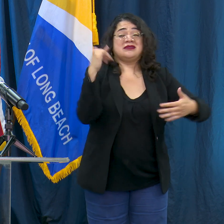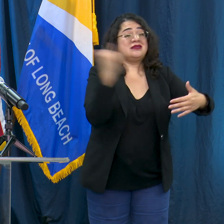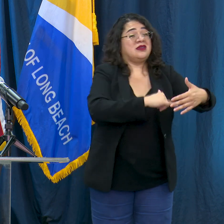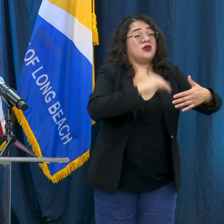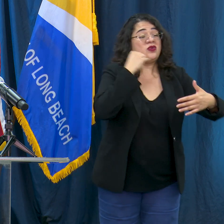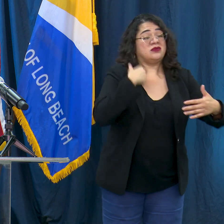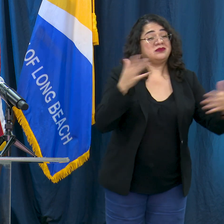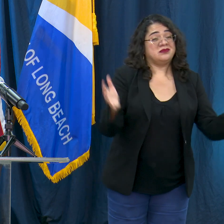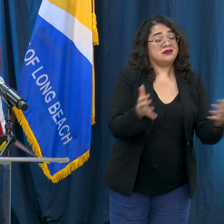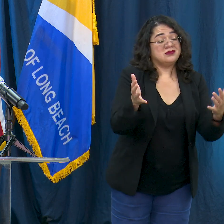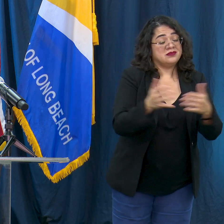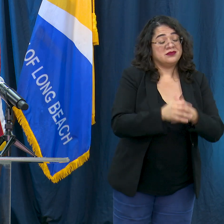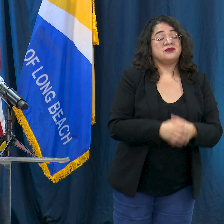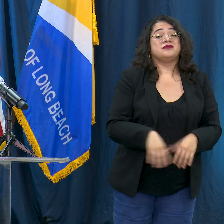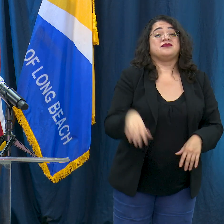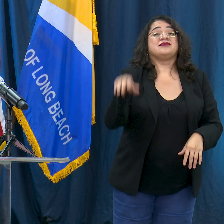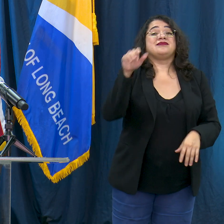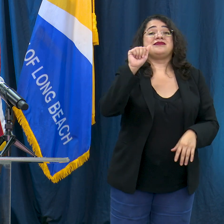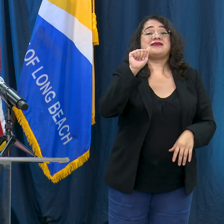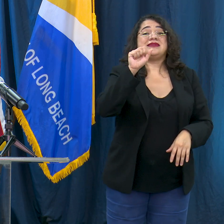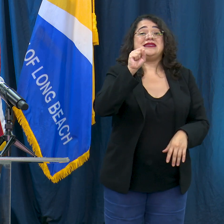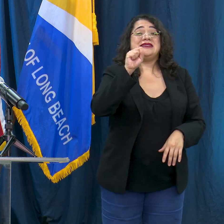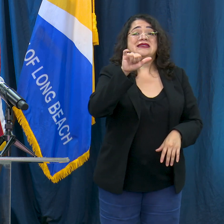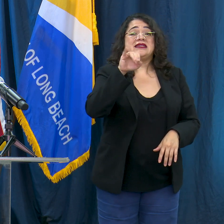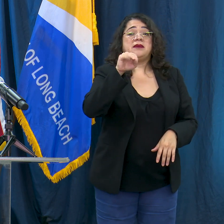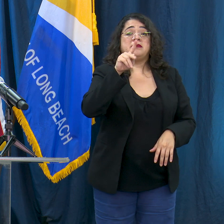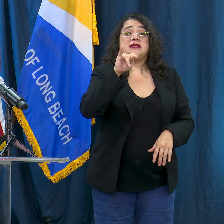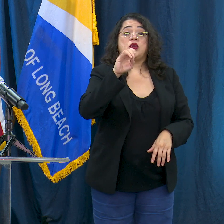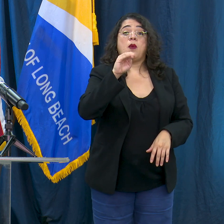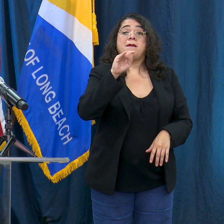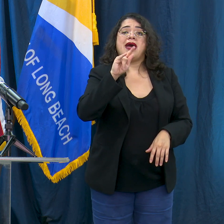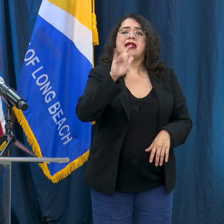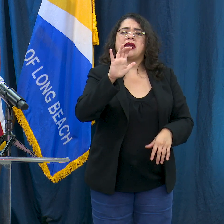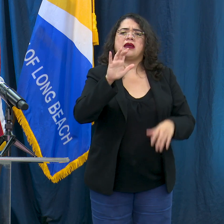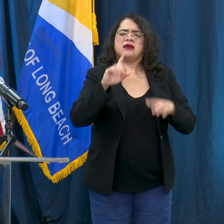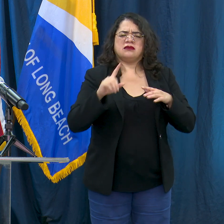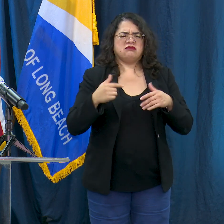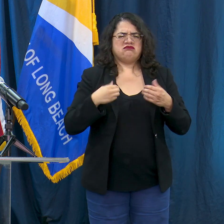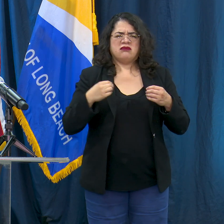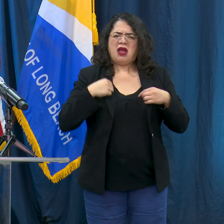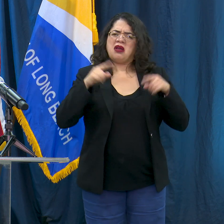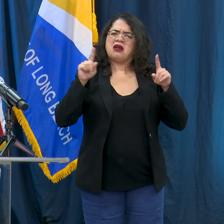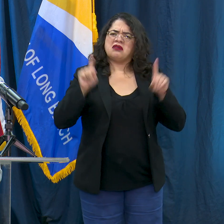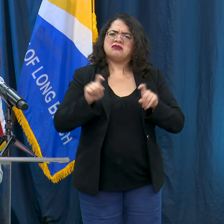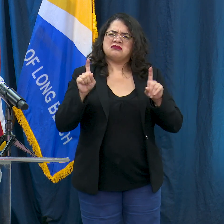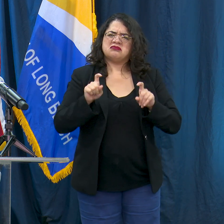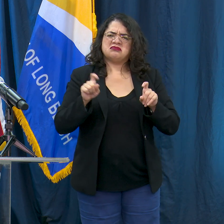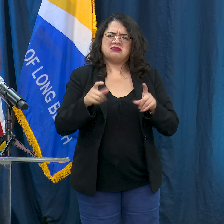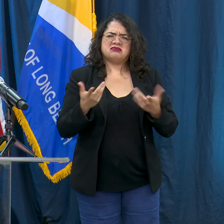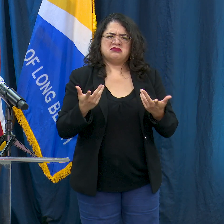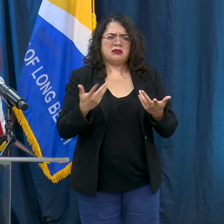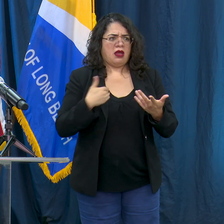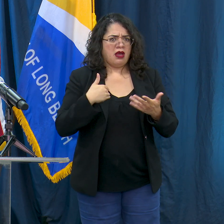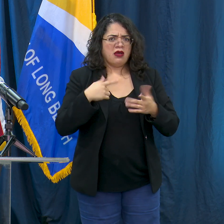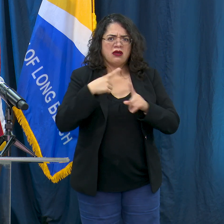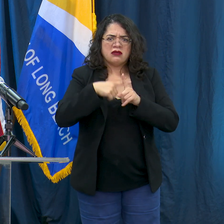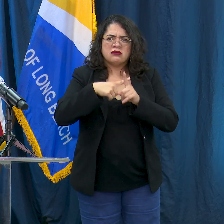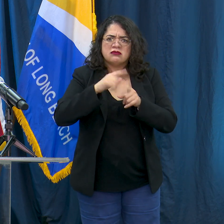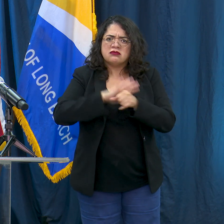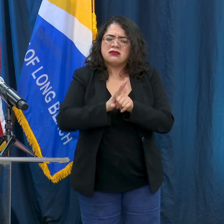questions about asymptomatic transmission of COVID-19. So a lot of people say, it's like, I get tested, I don't have